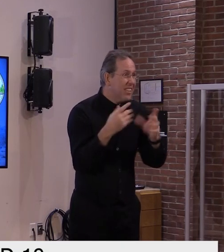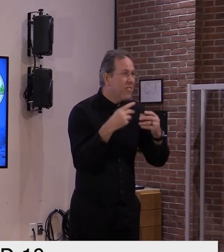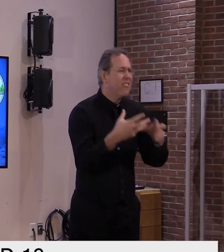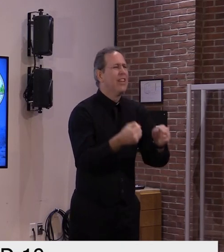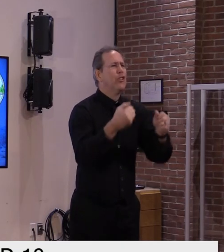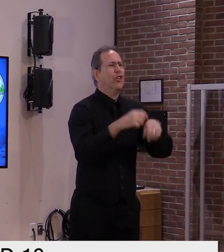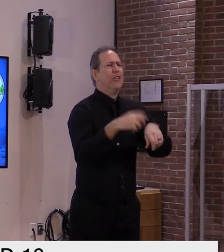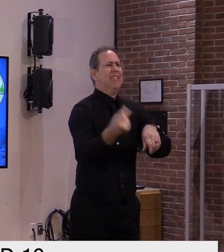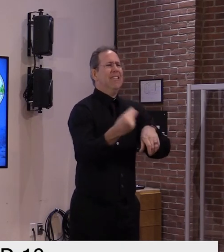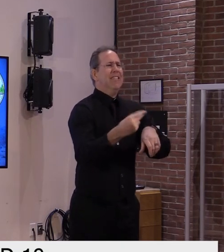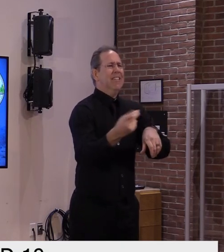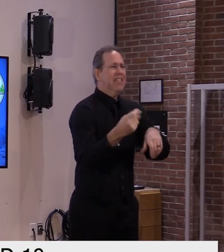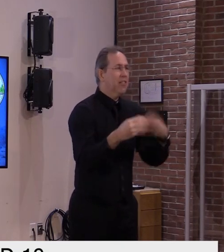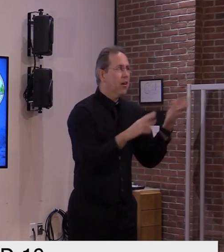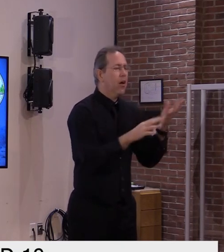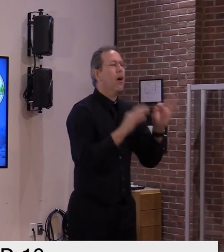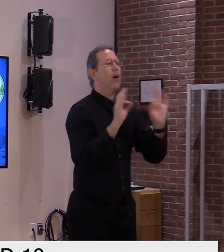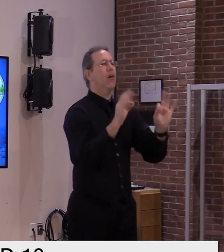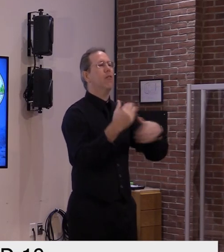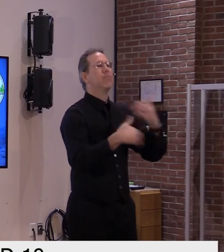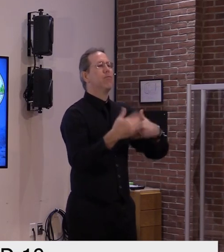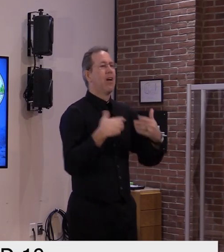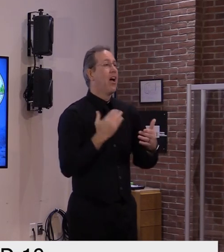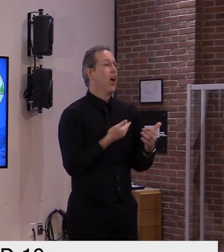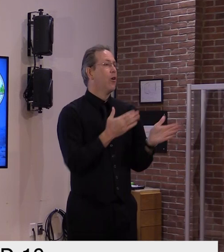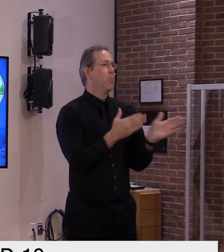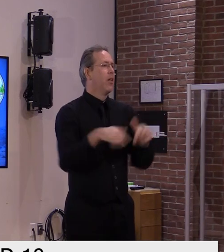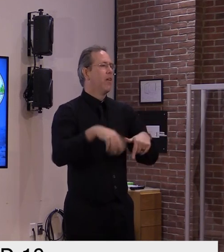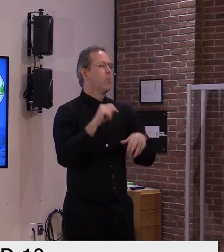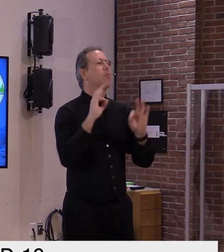increased way, that would be most beneficial to the states.